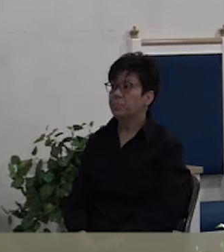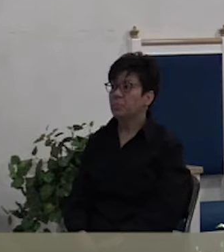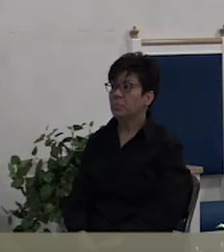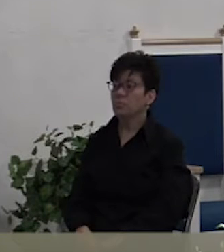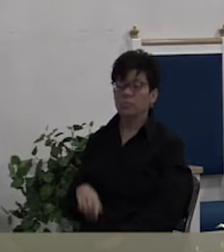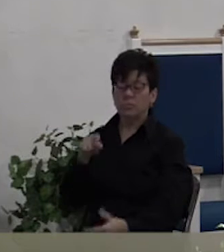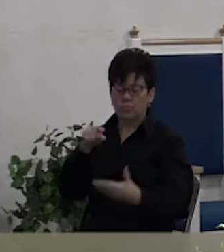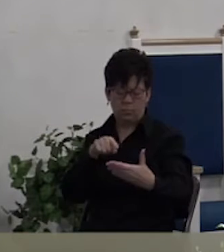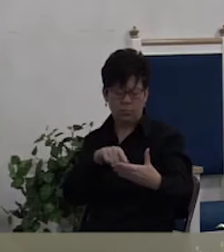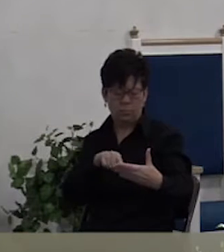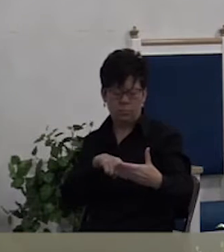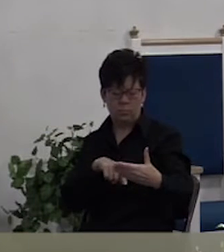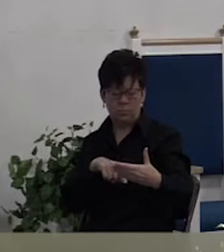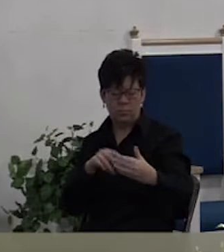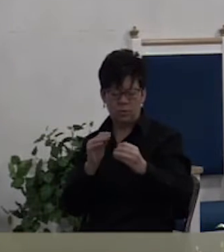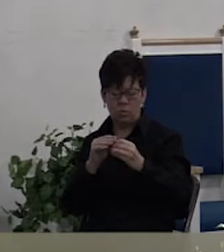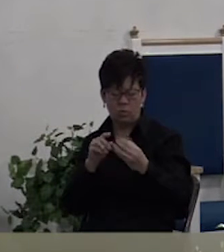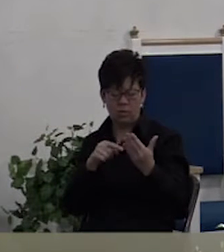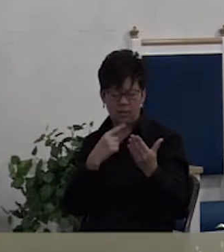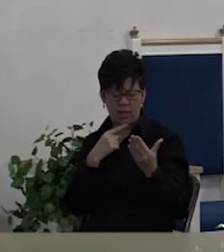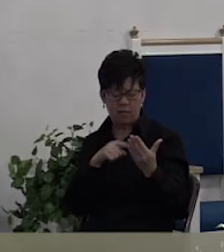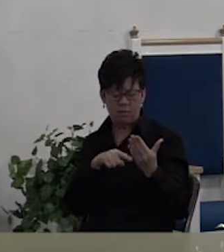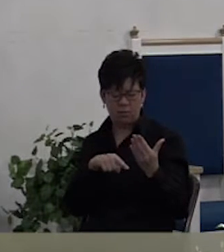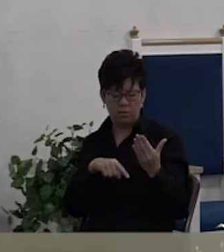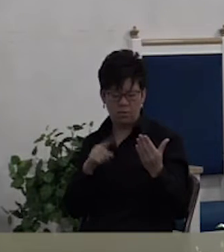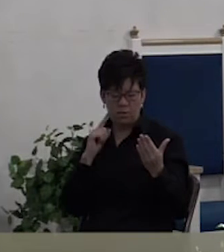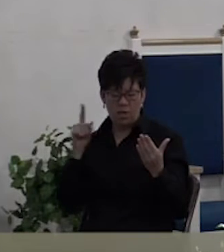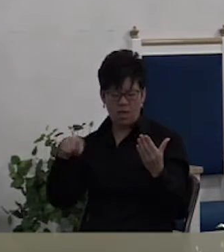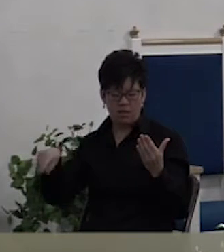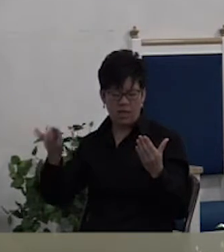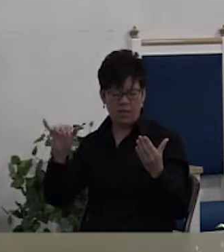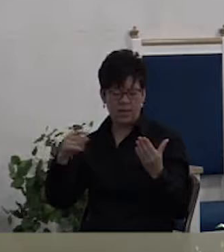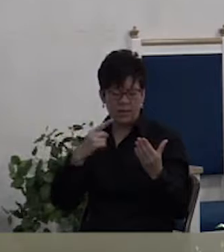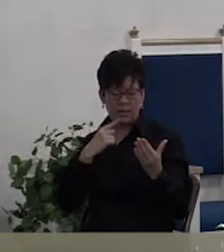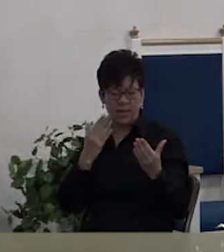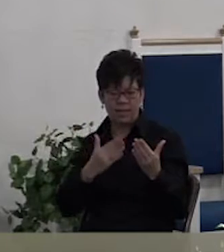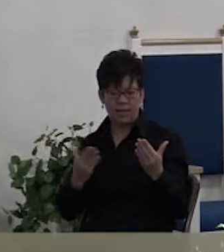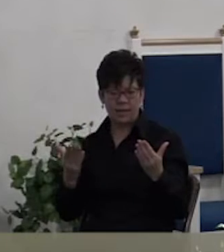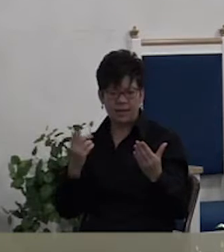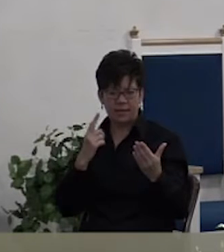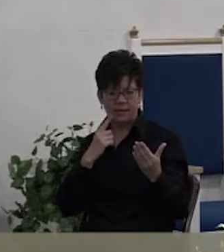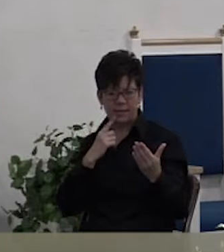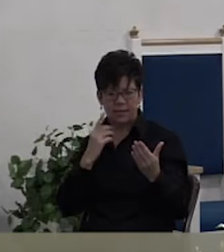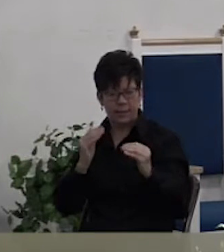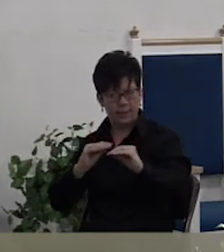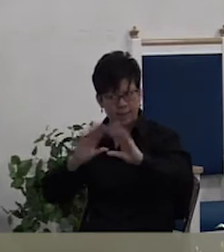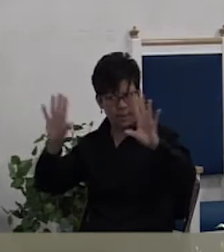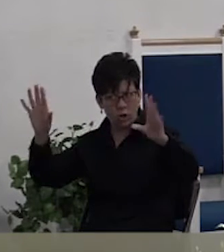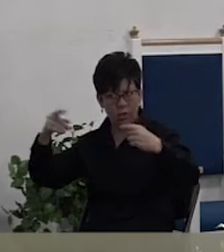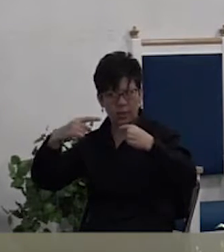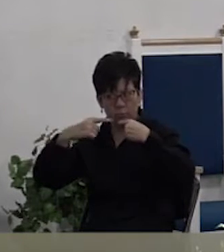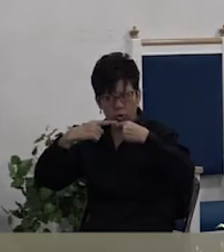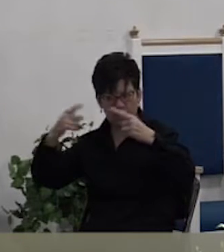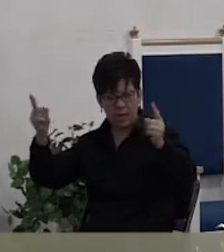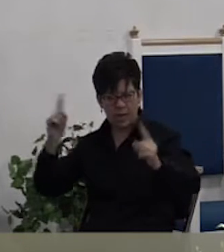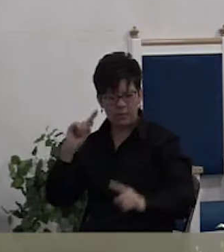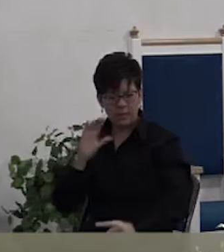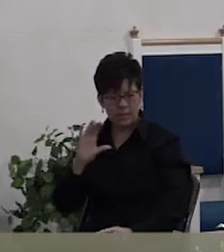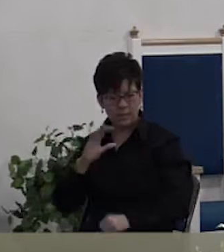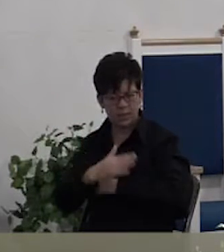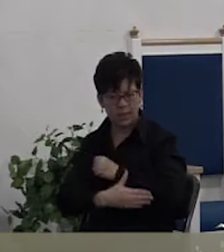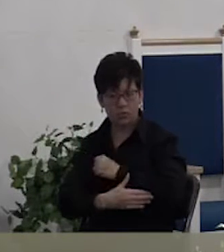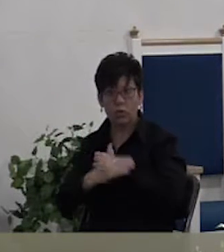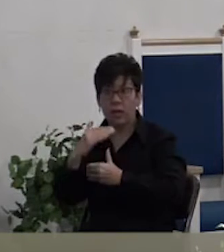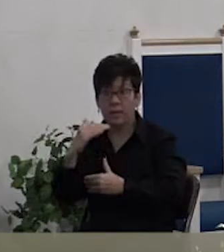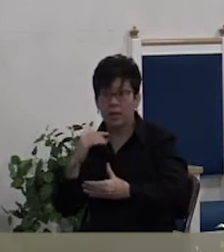He goes on and he says, for they that say such things declare plainly that they seek a country. And in the very